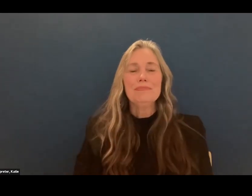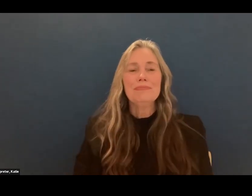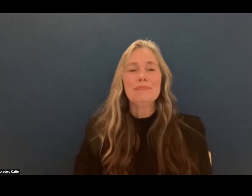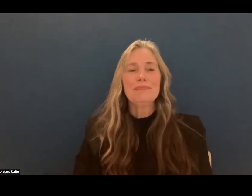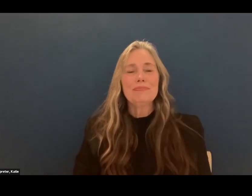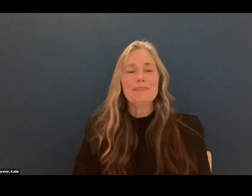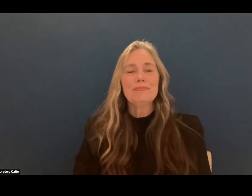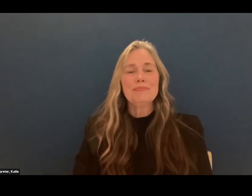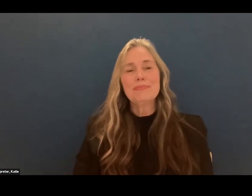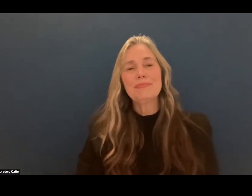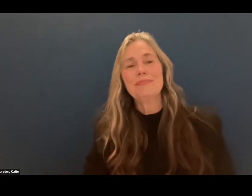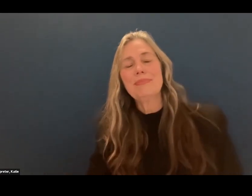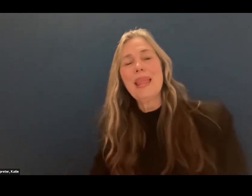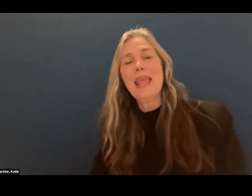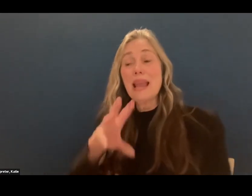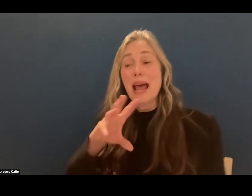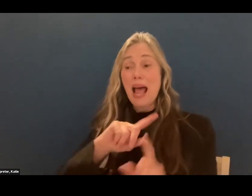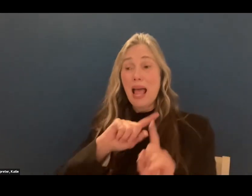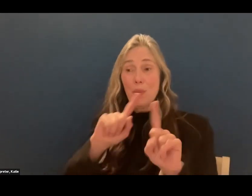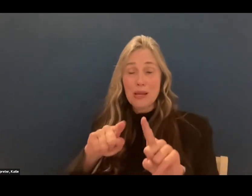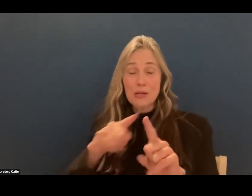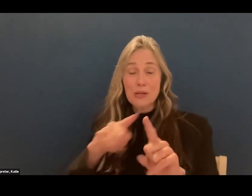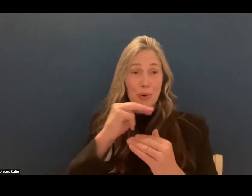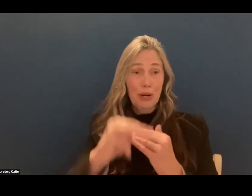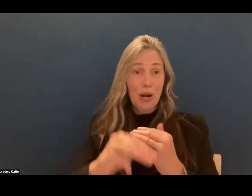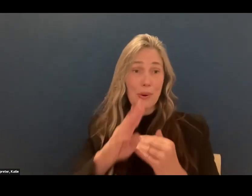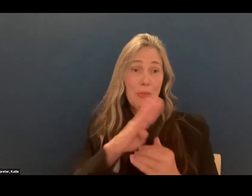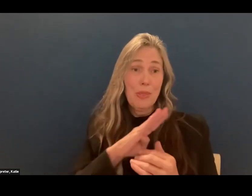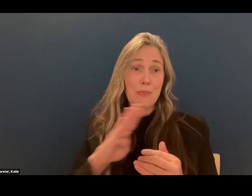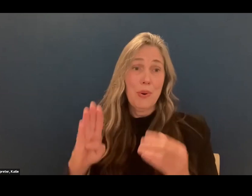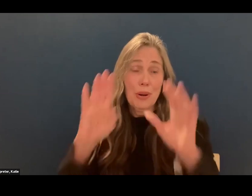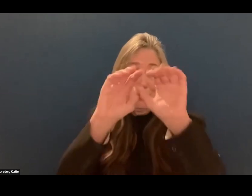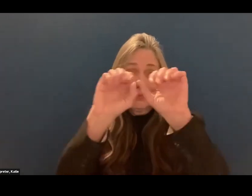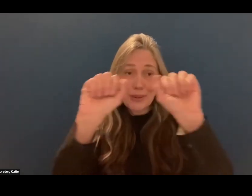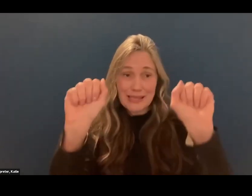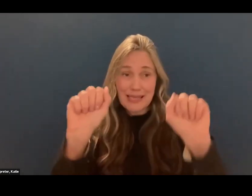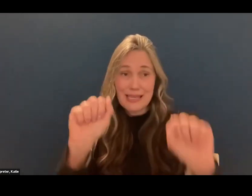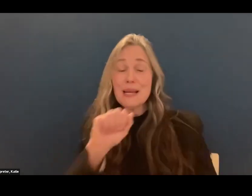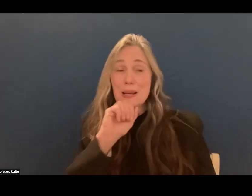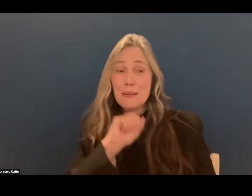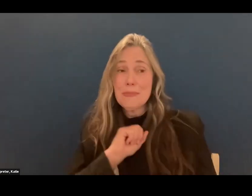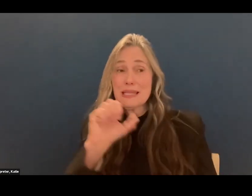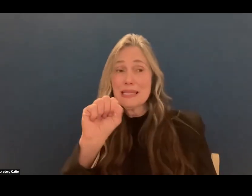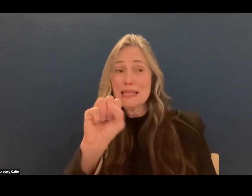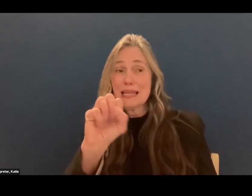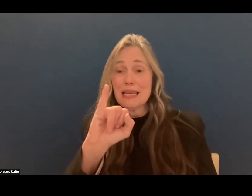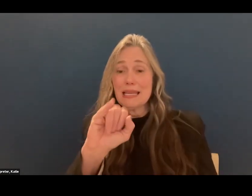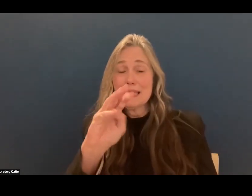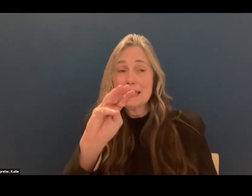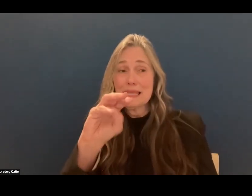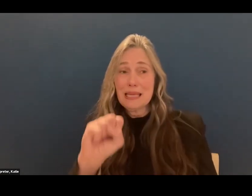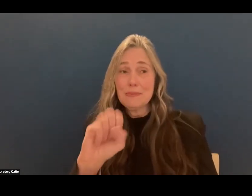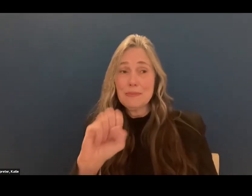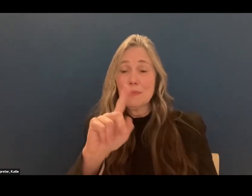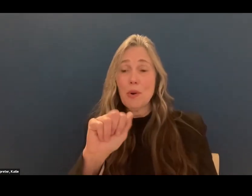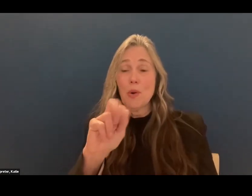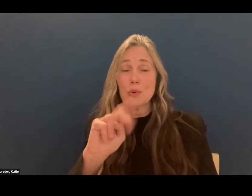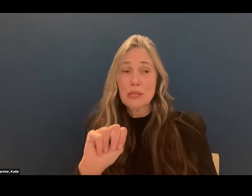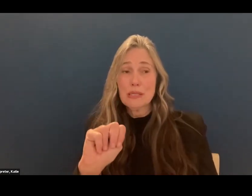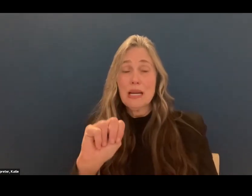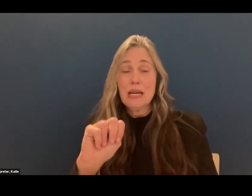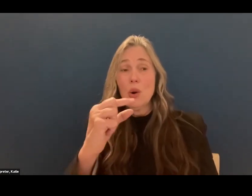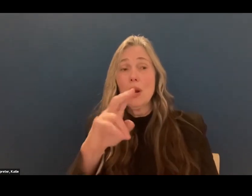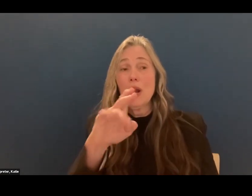In addition, I attended programs with the board president, Ms. Sims Moten, at Santa Barbara High School, where Guy